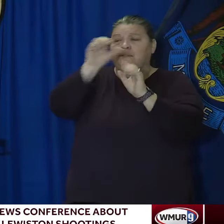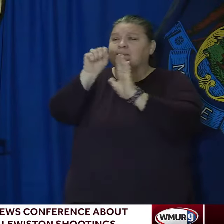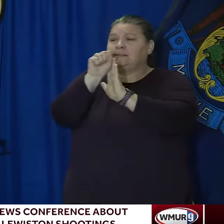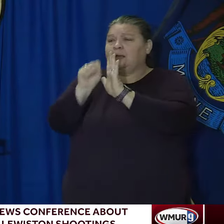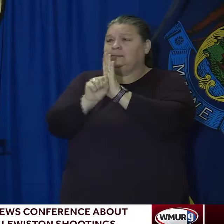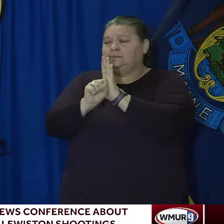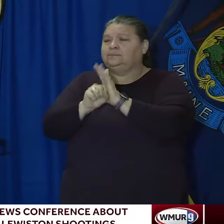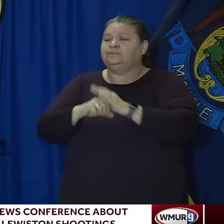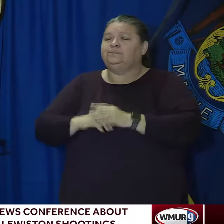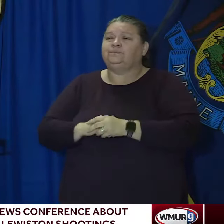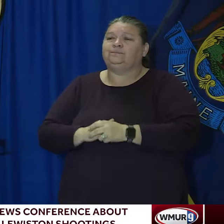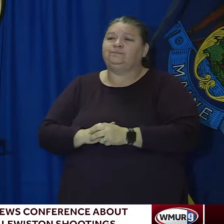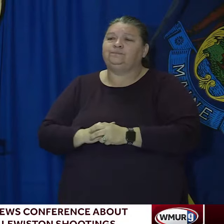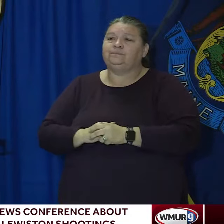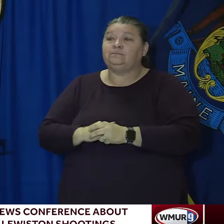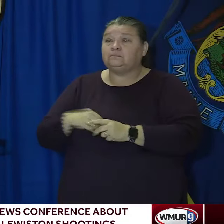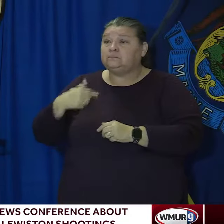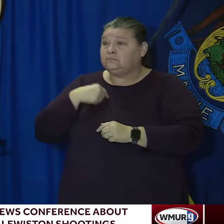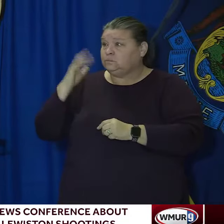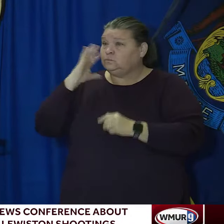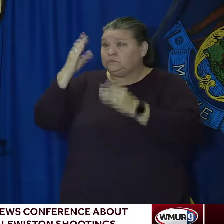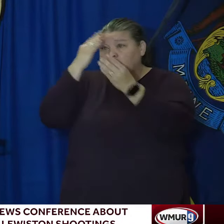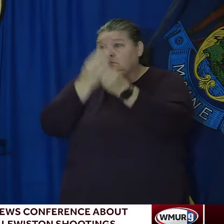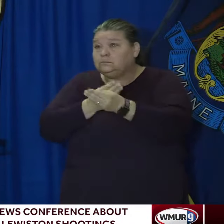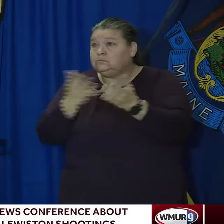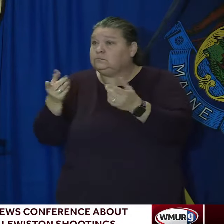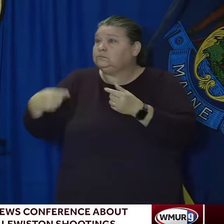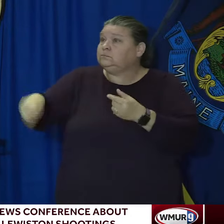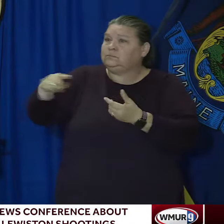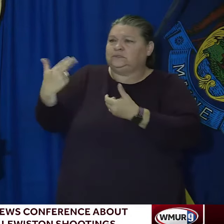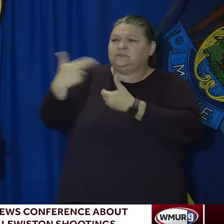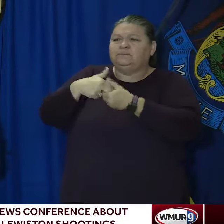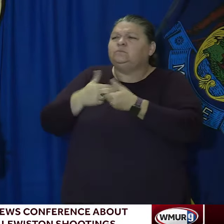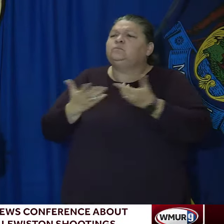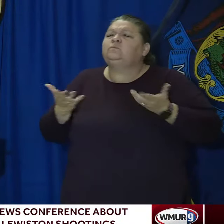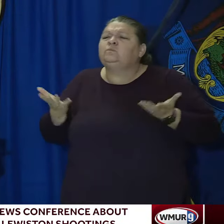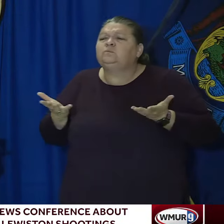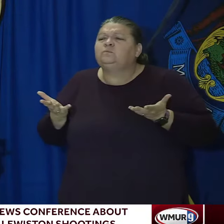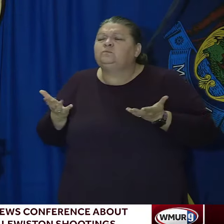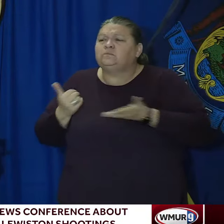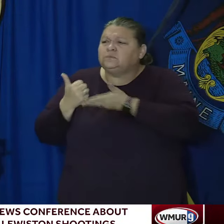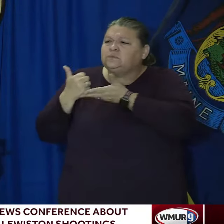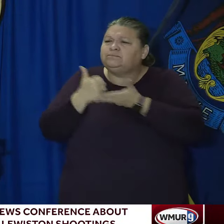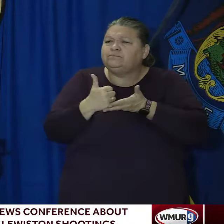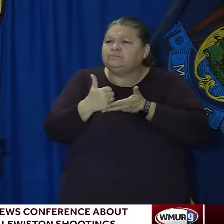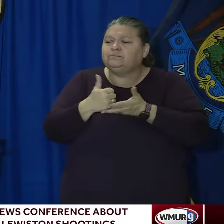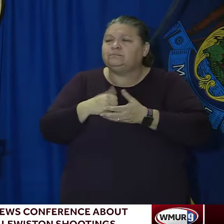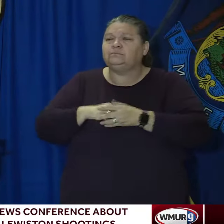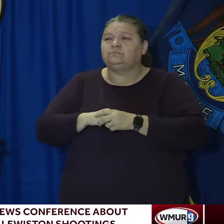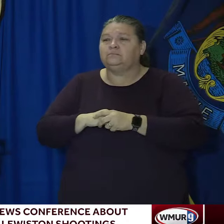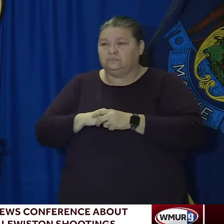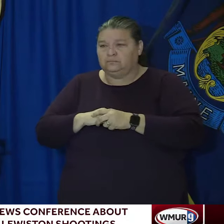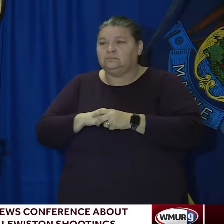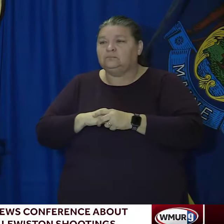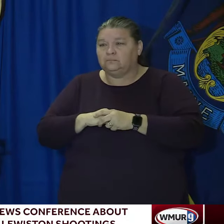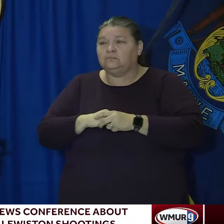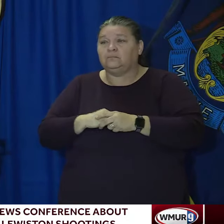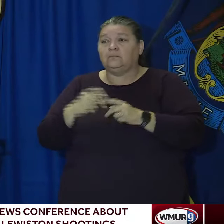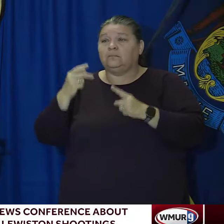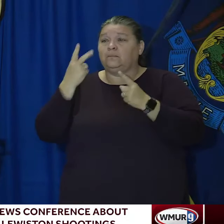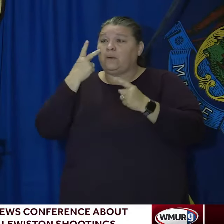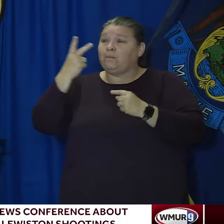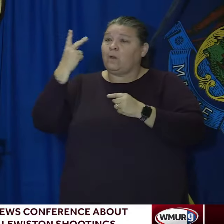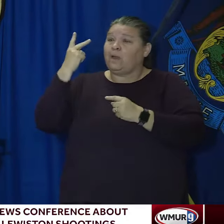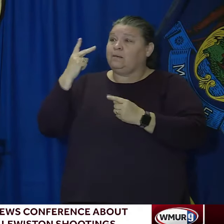And I want to tell you what you can do to help as well. In memory of those we've lost, I'm ordering that all United States